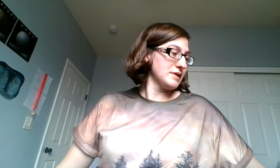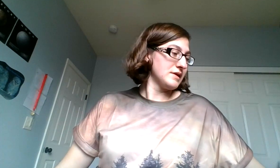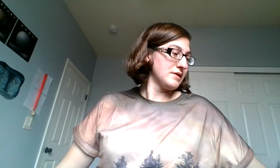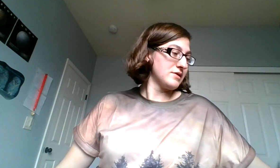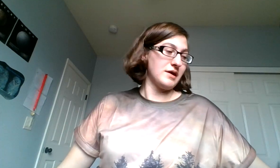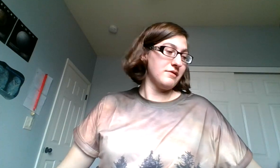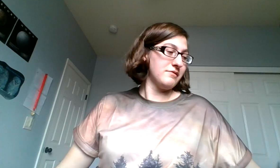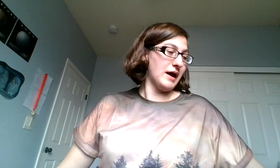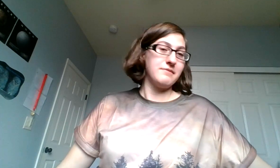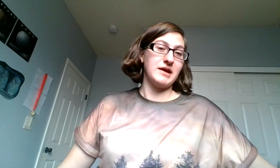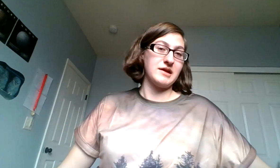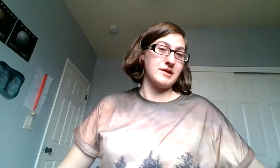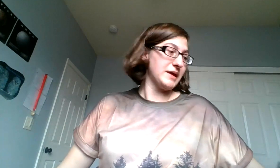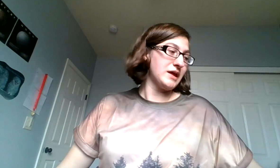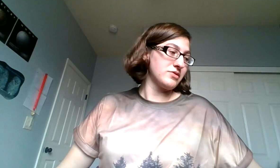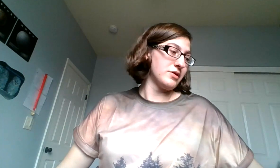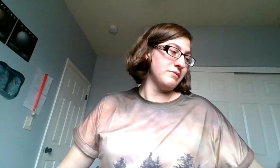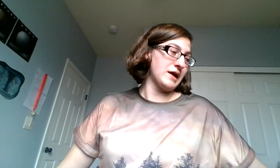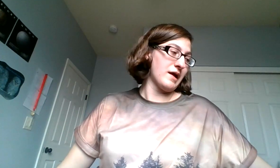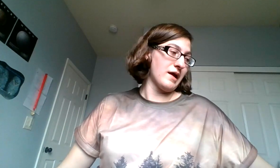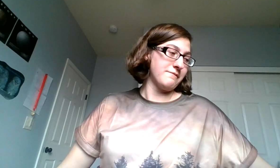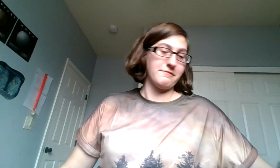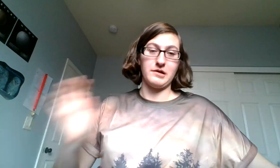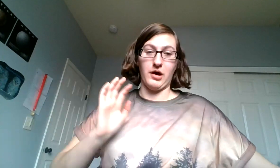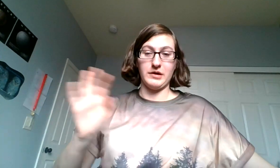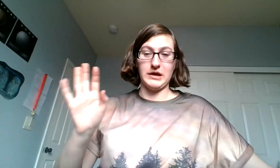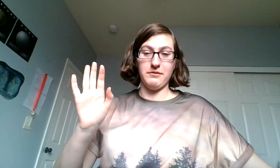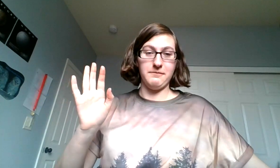so I'm making a video to make it up for all you.